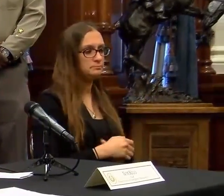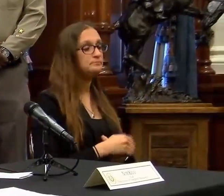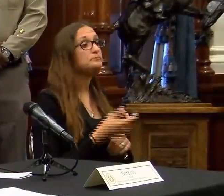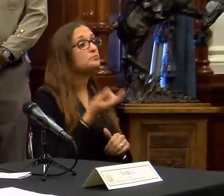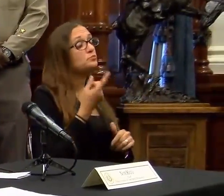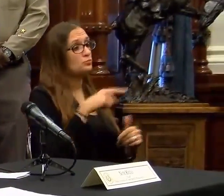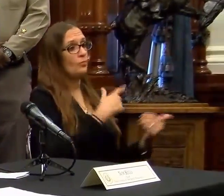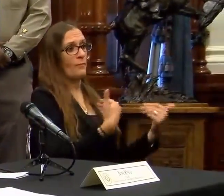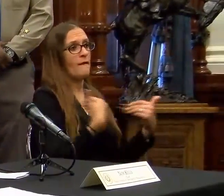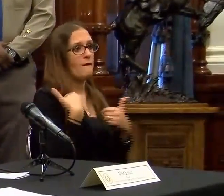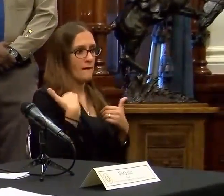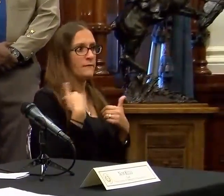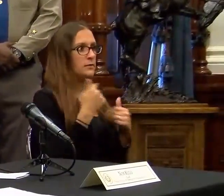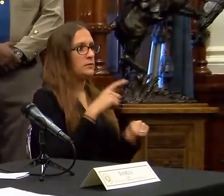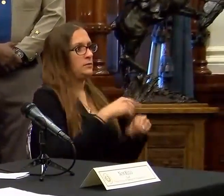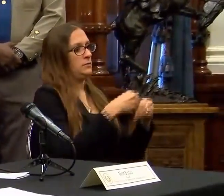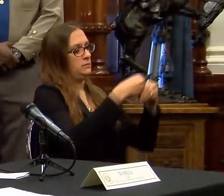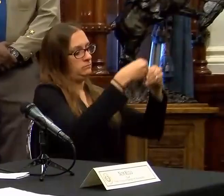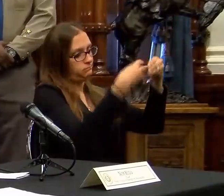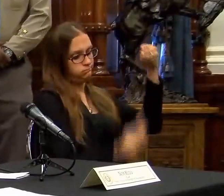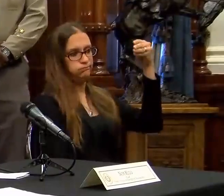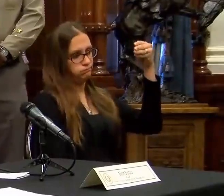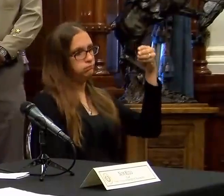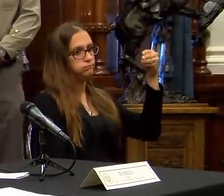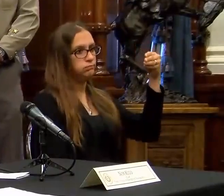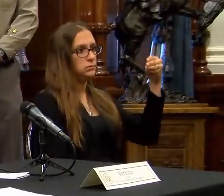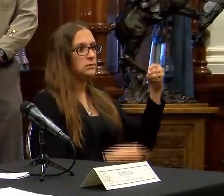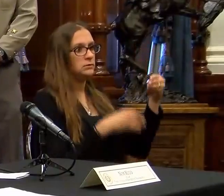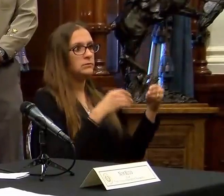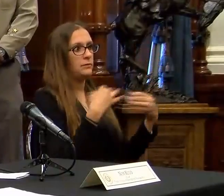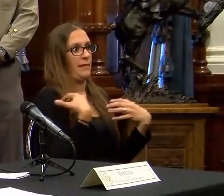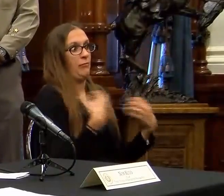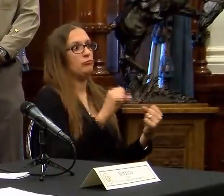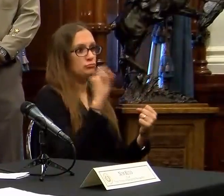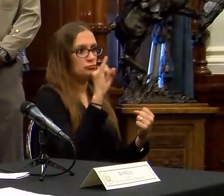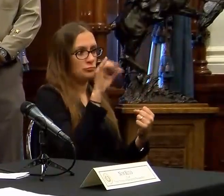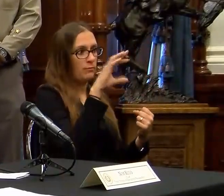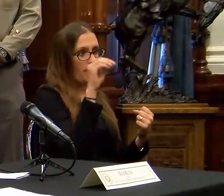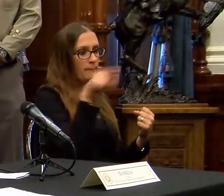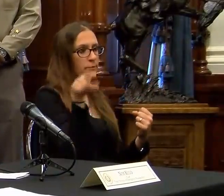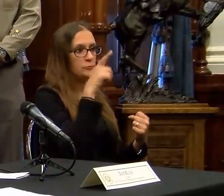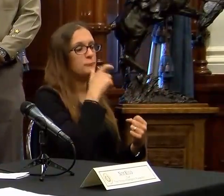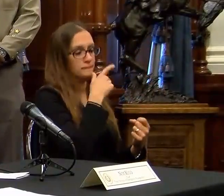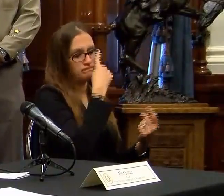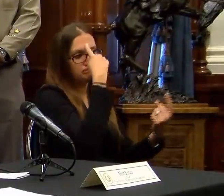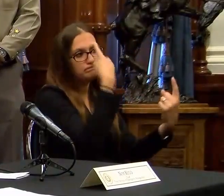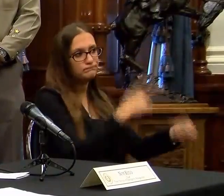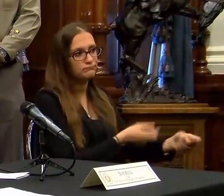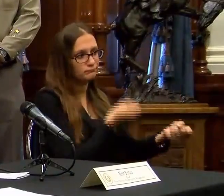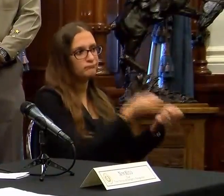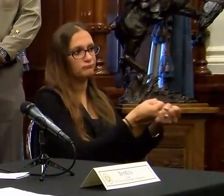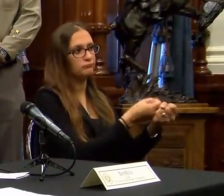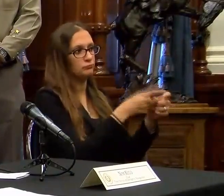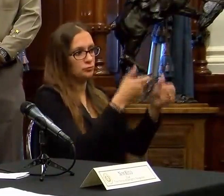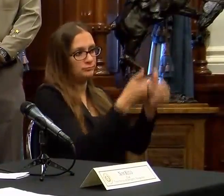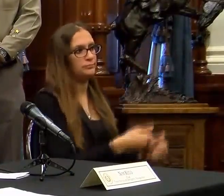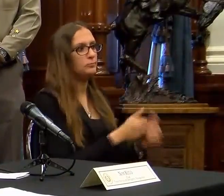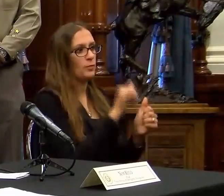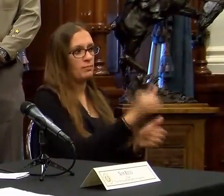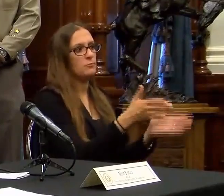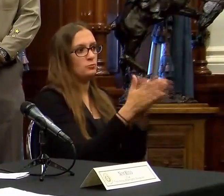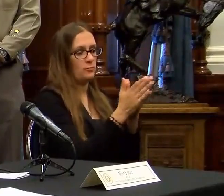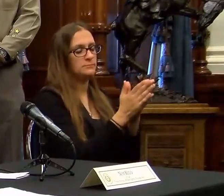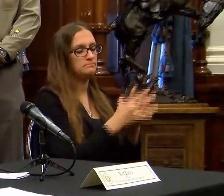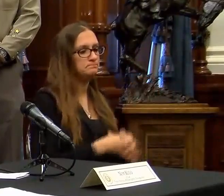We have a long list of health insurers that have agreed to comply with that